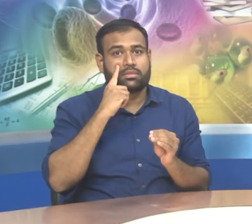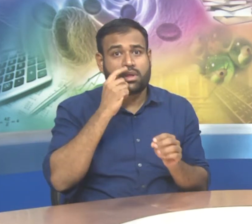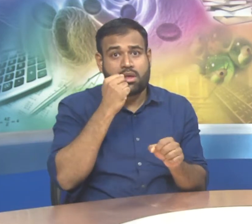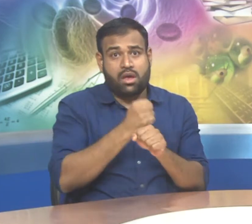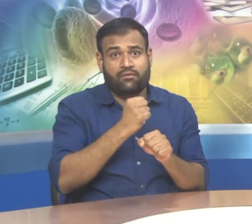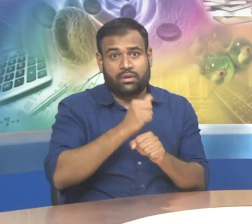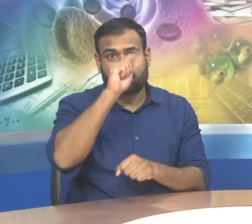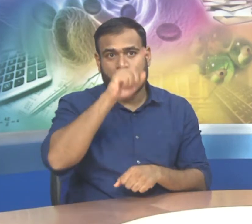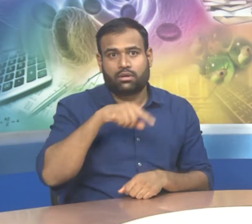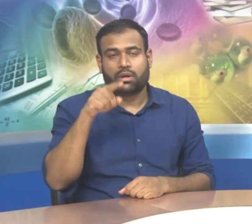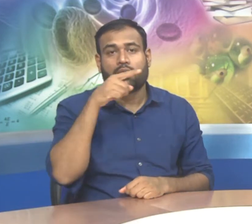banks